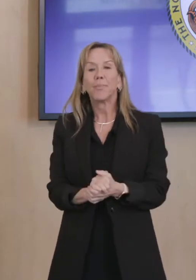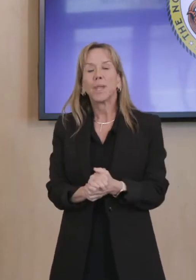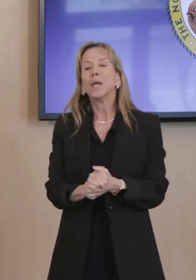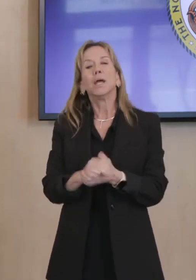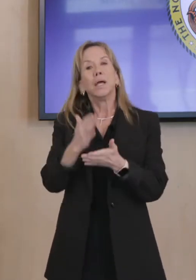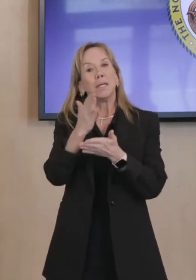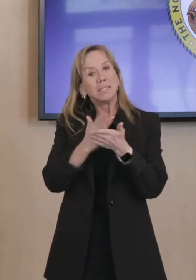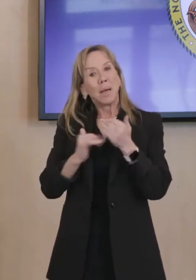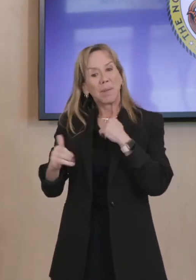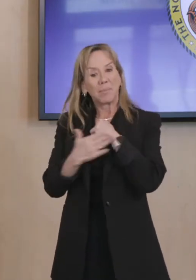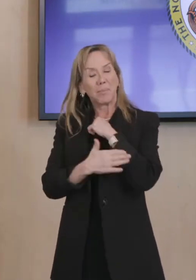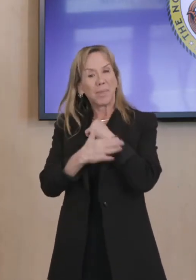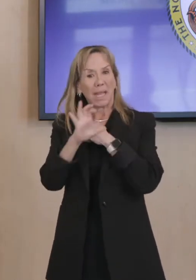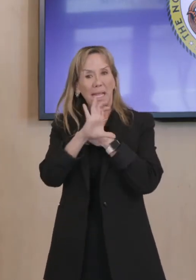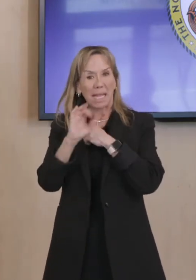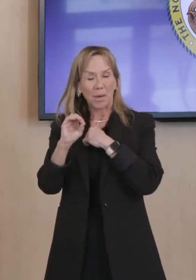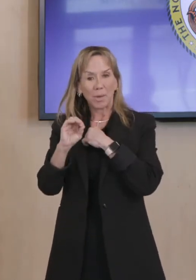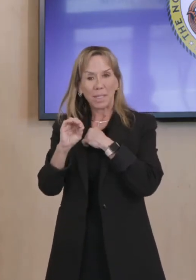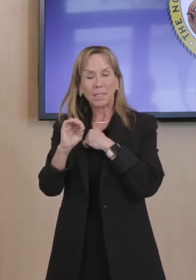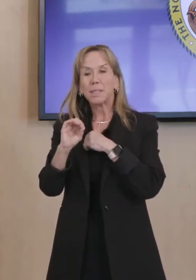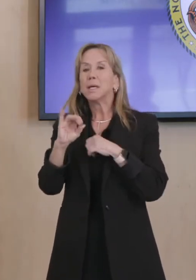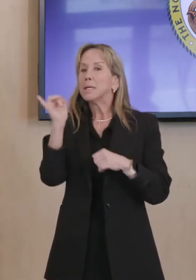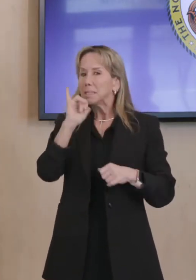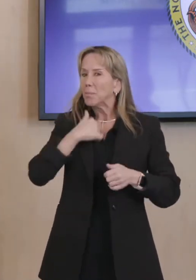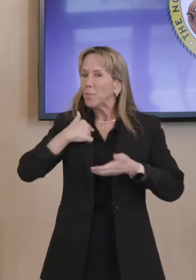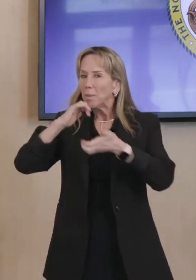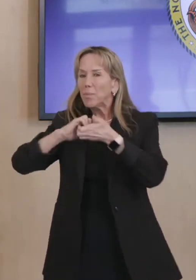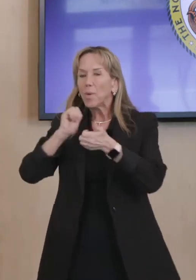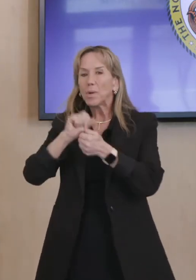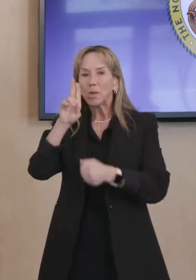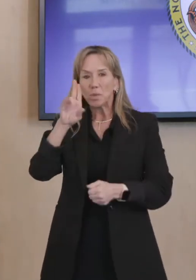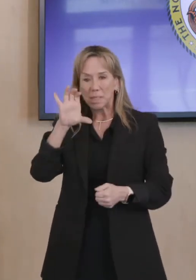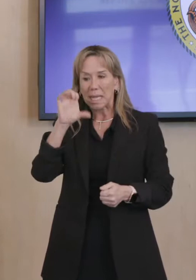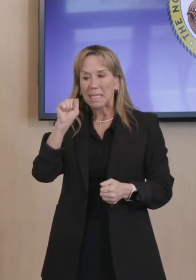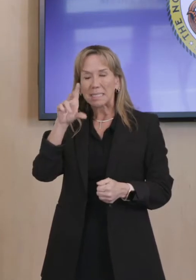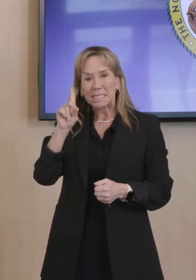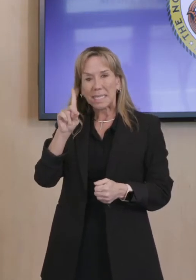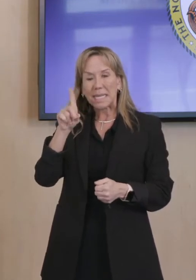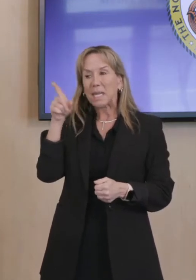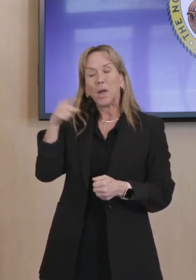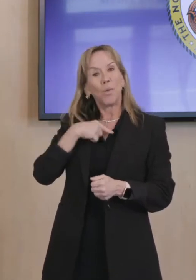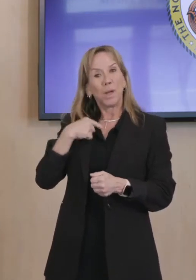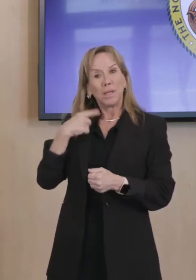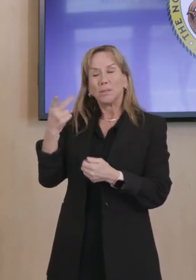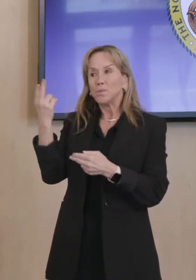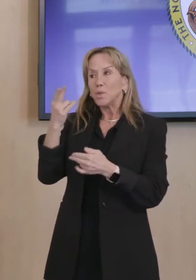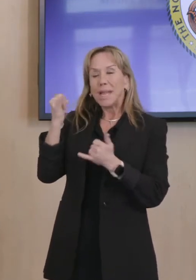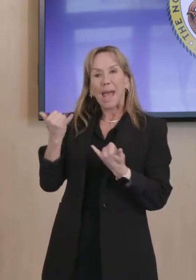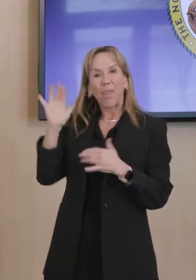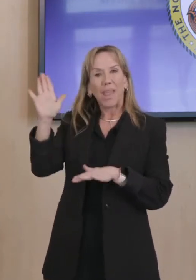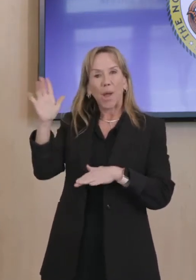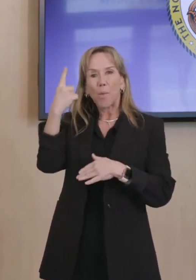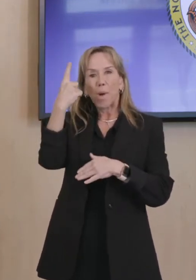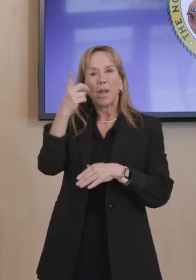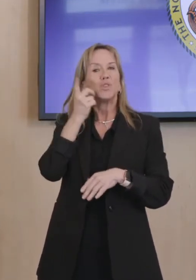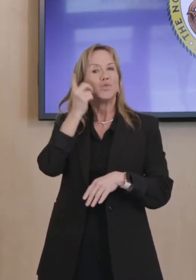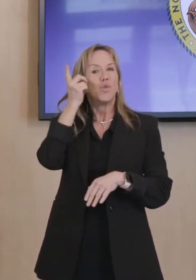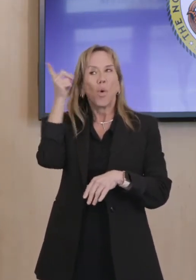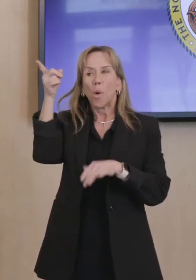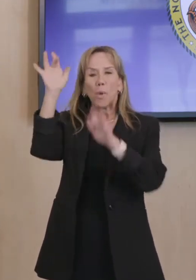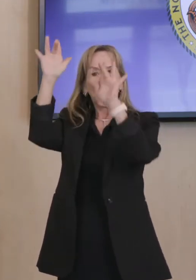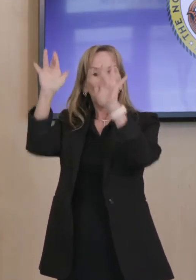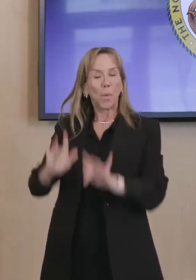taken by the county. We've been working with UCSD on taking an empty dorm and converting it into an